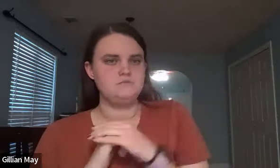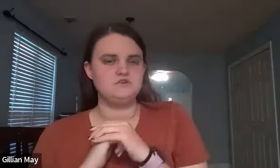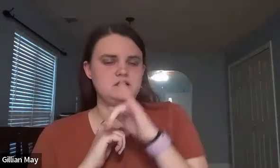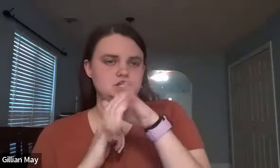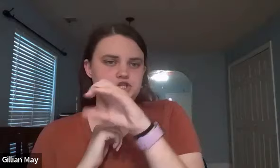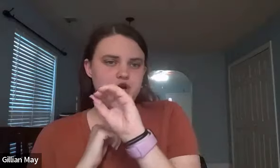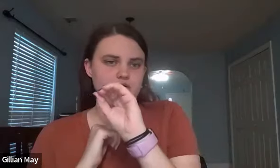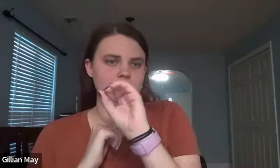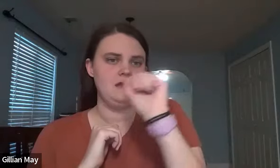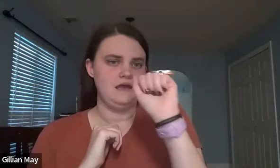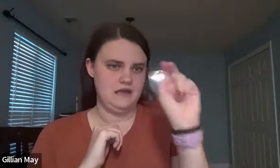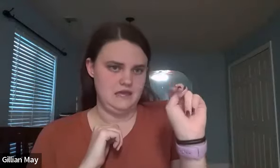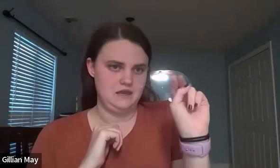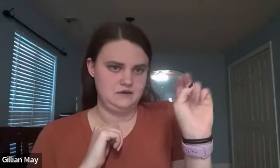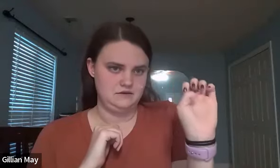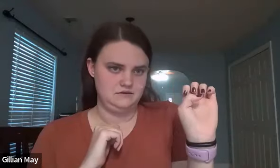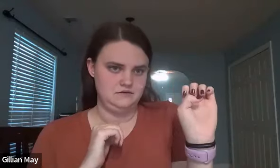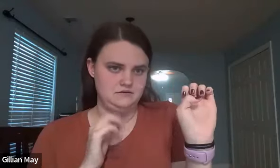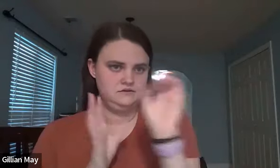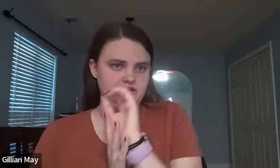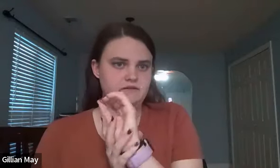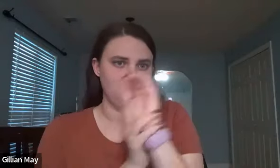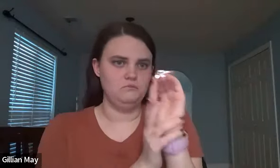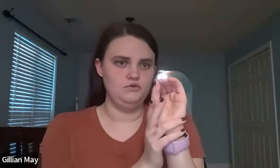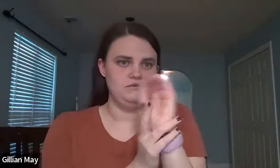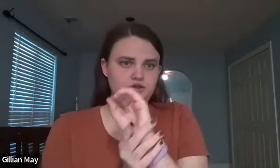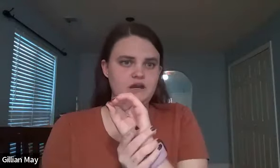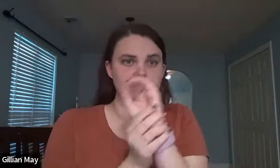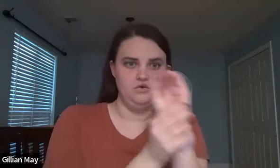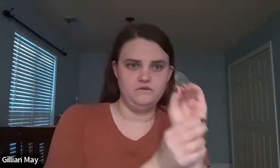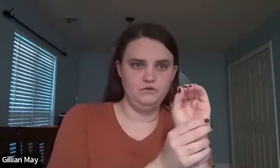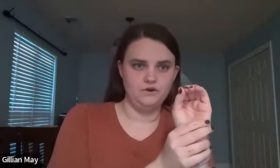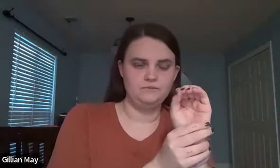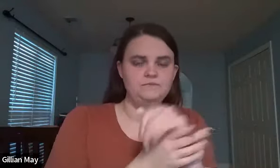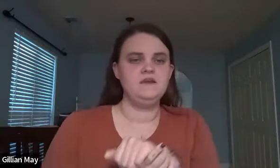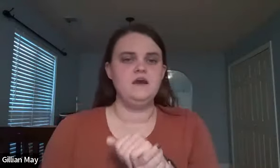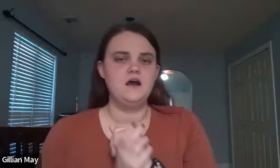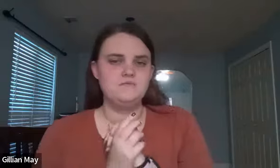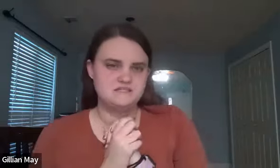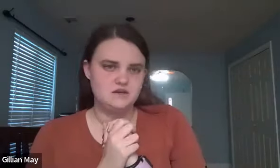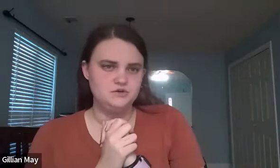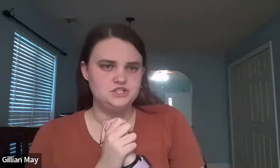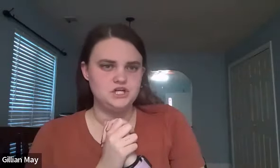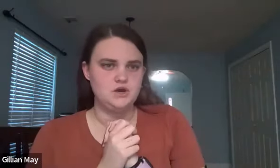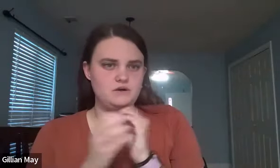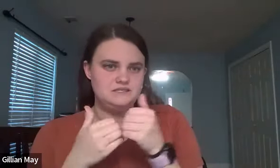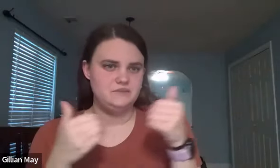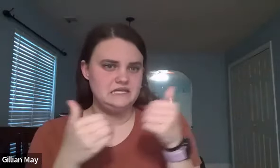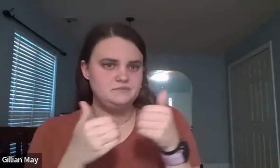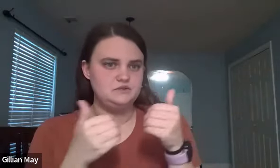So it'd be like Joe, Ann, like the little move, like you kind of move it over. That's how you would show a space between